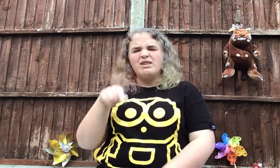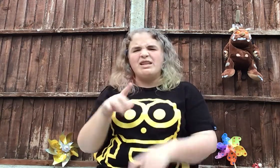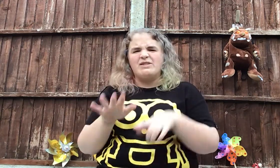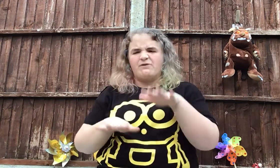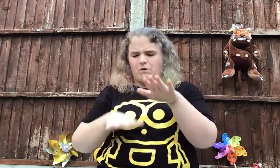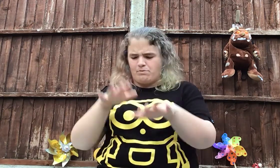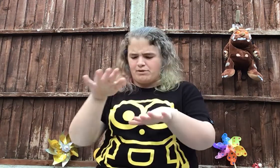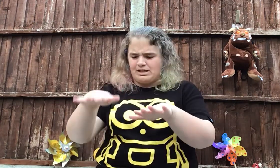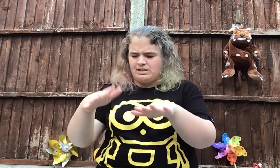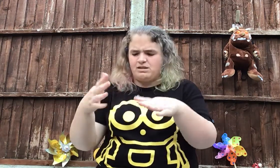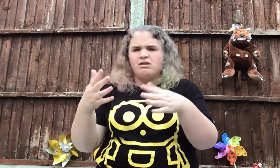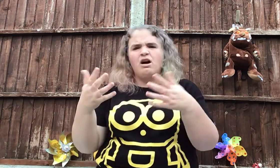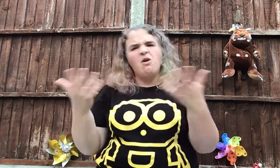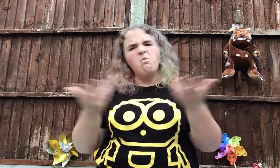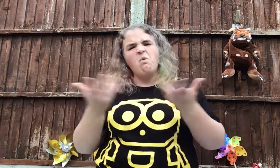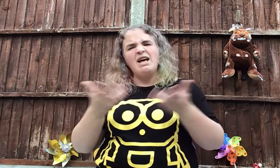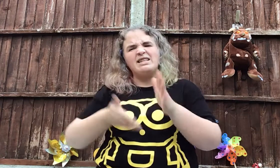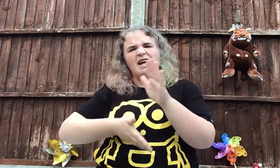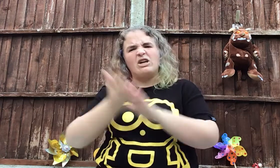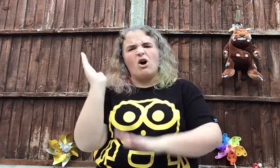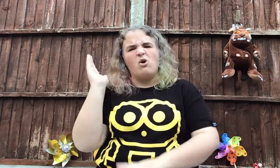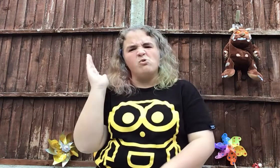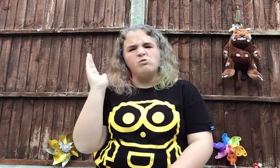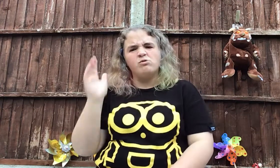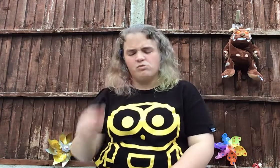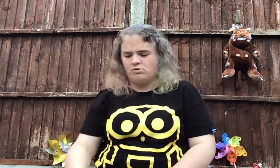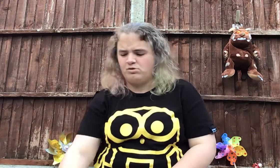these footprints? Where do they go?